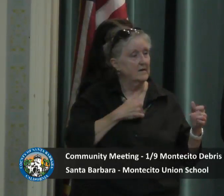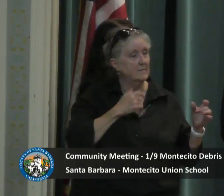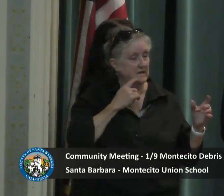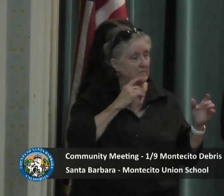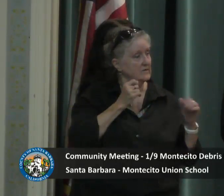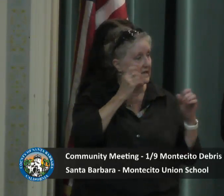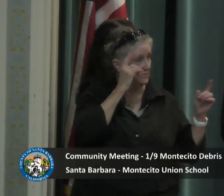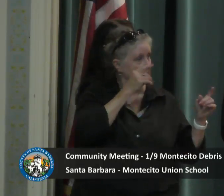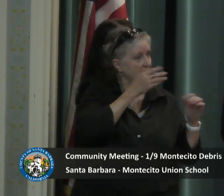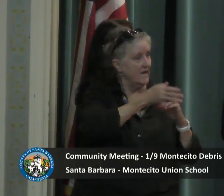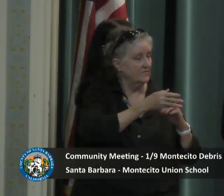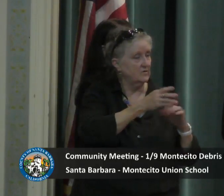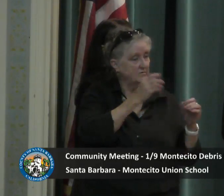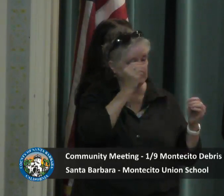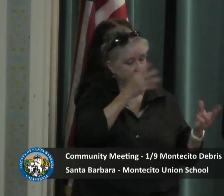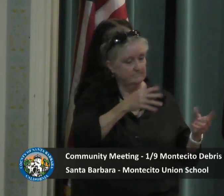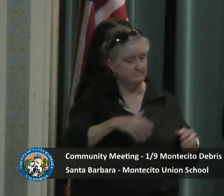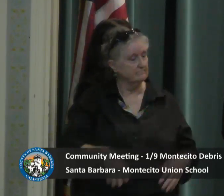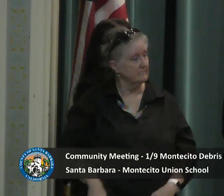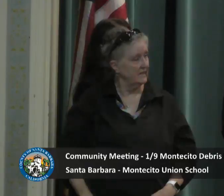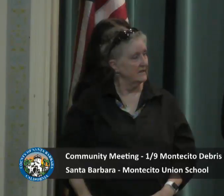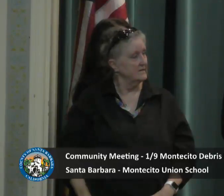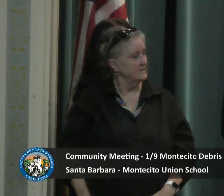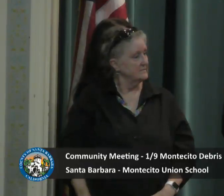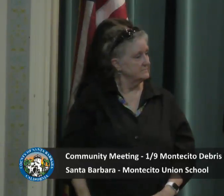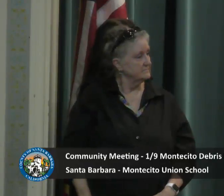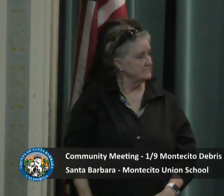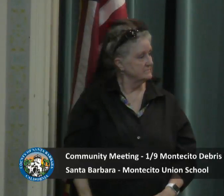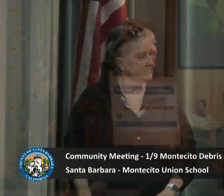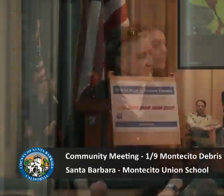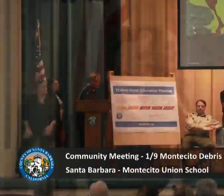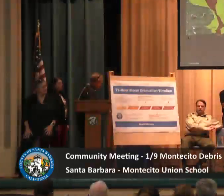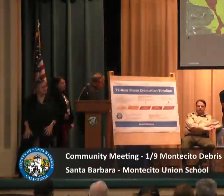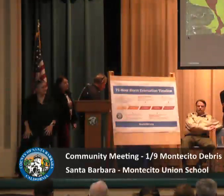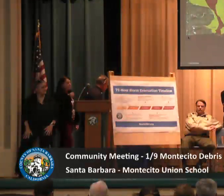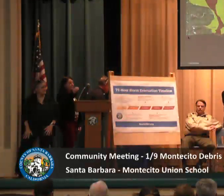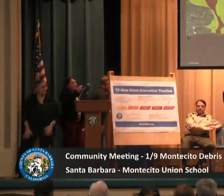but I'll get with you after and hook you up with that. Thank you.